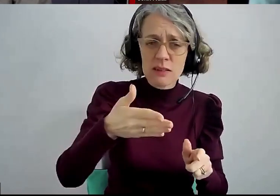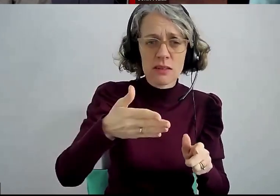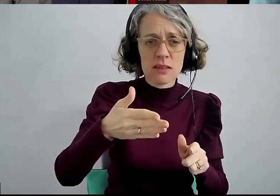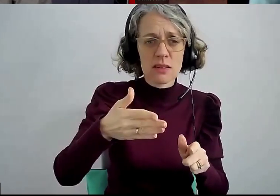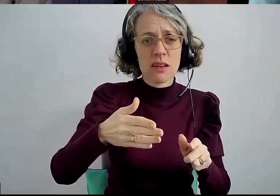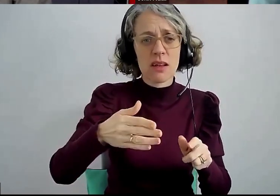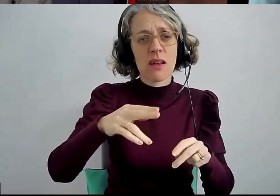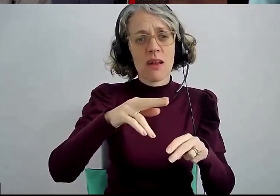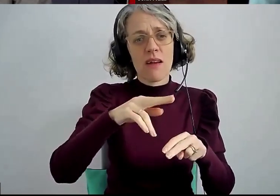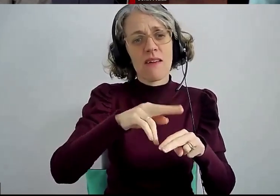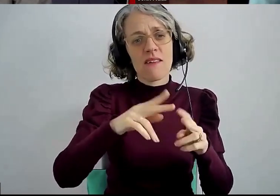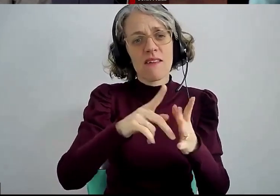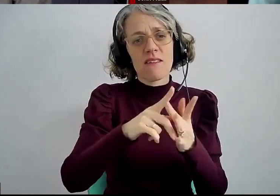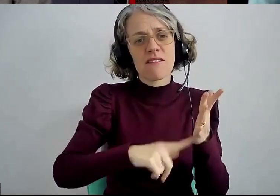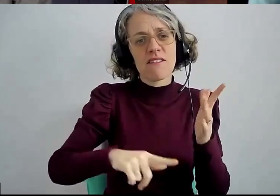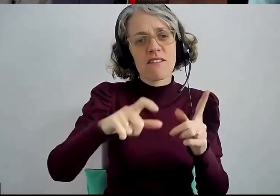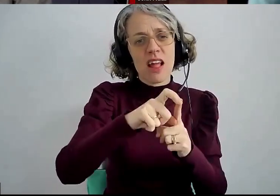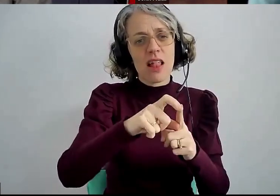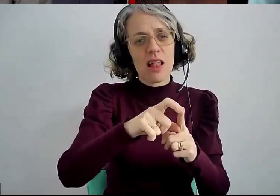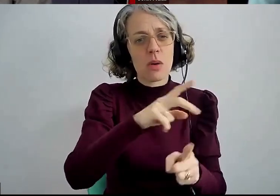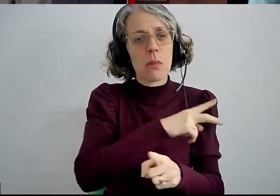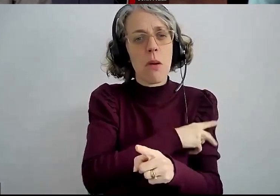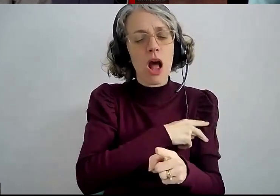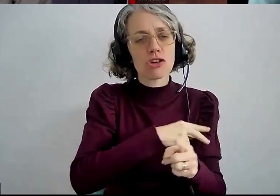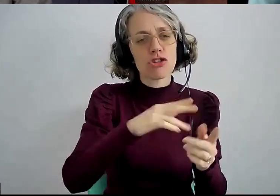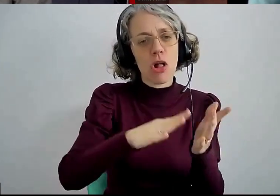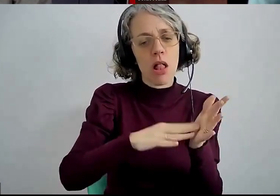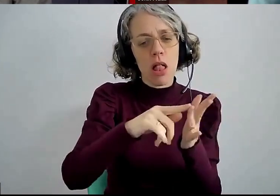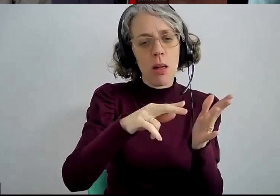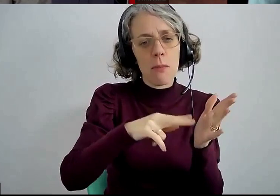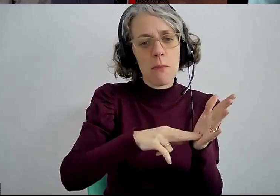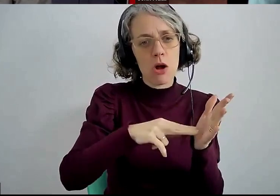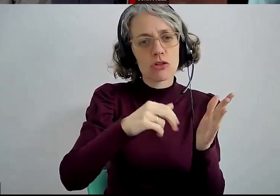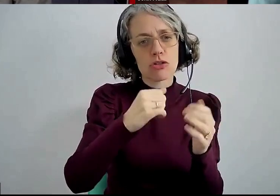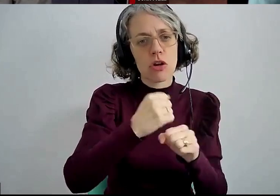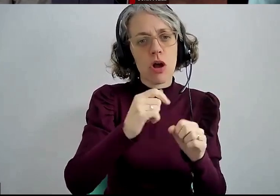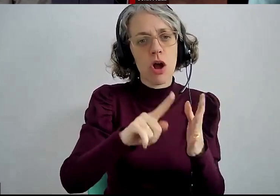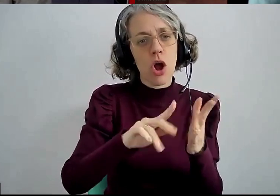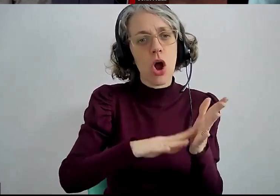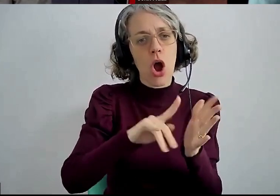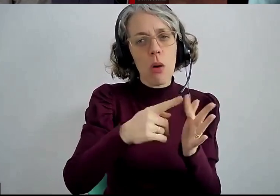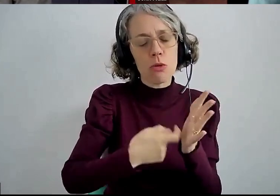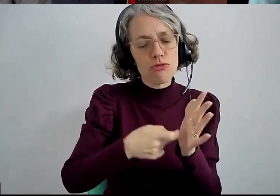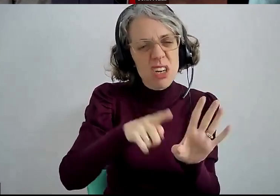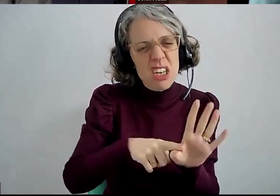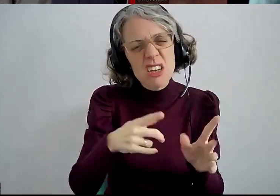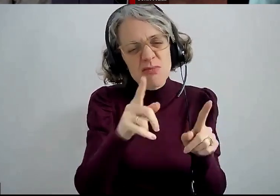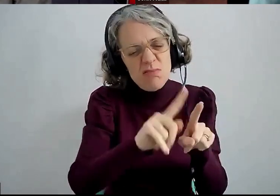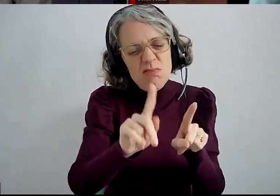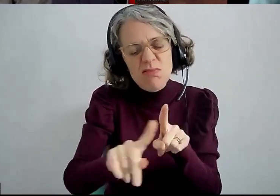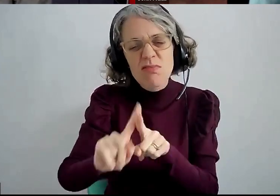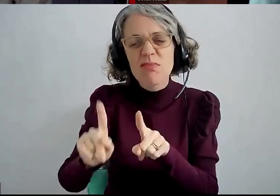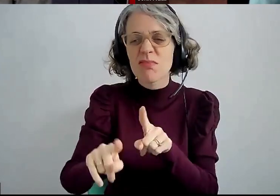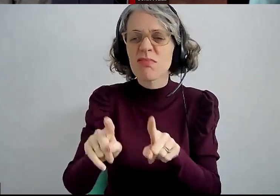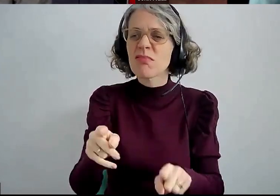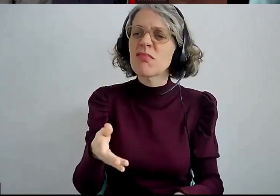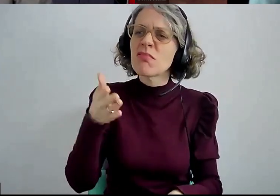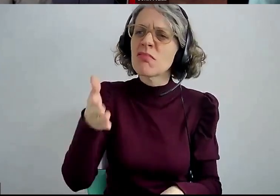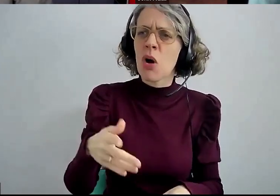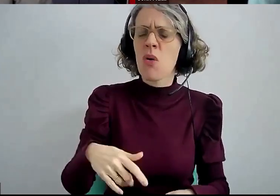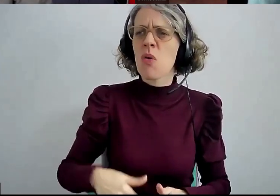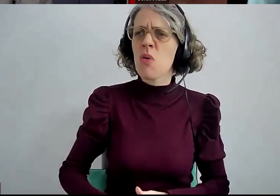Montgomery and people like that, who was very impressed by the students and their